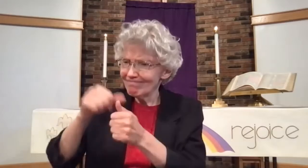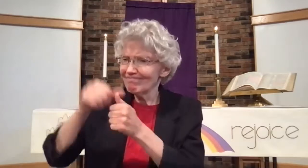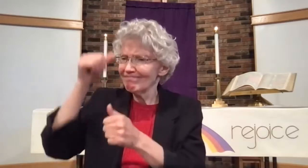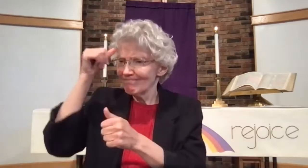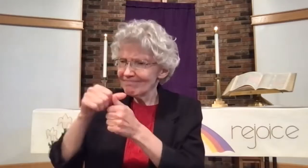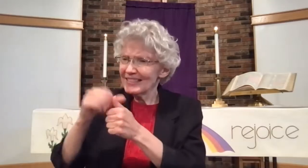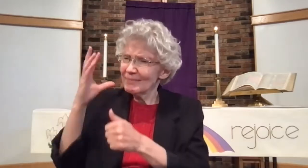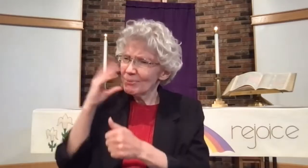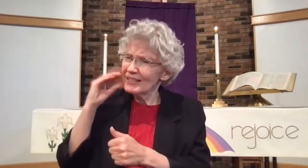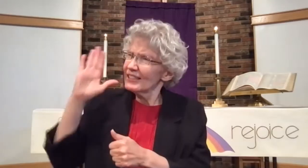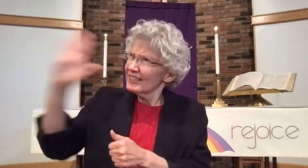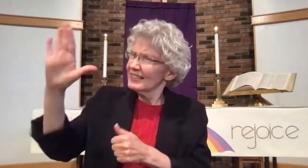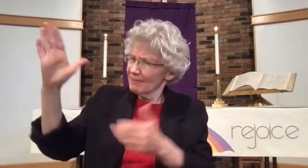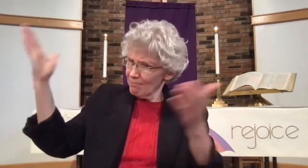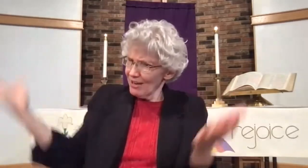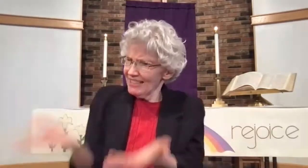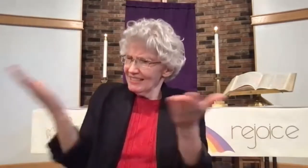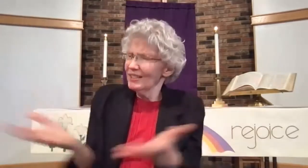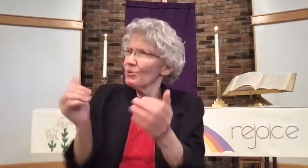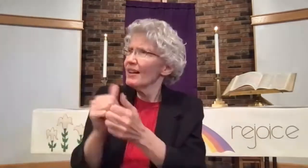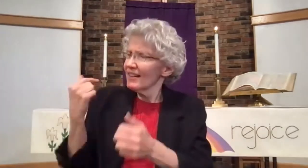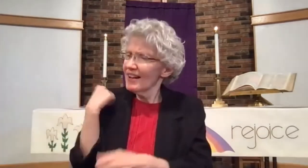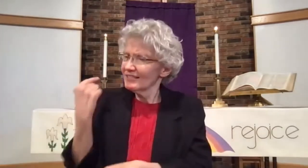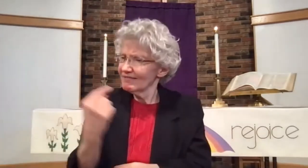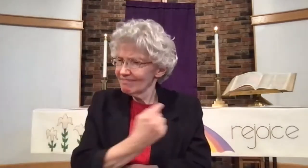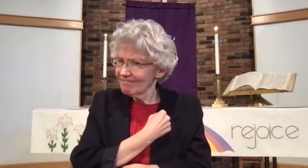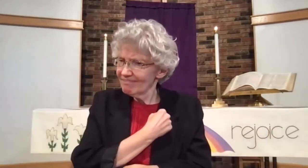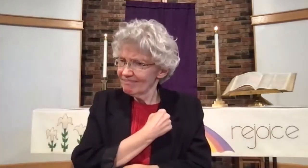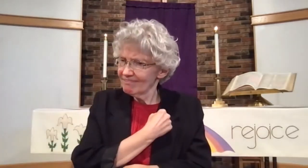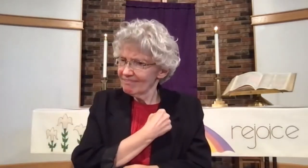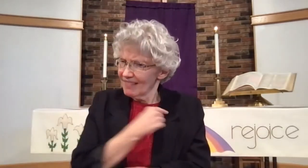Help us remember and experience your loving presence here with us.